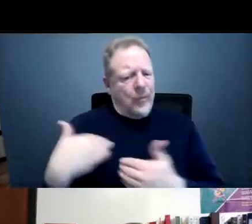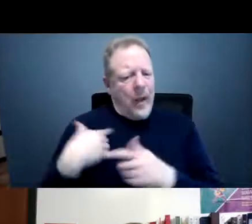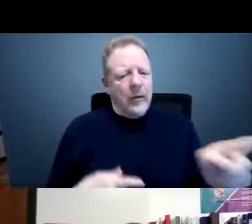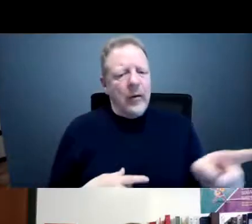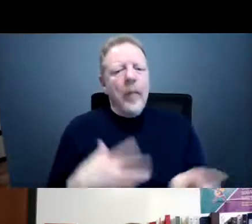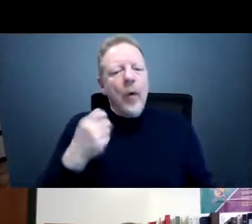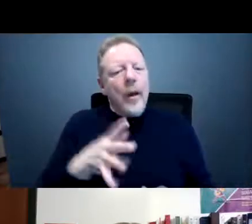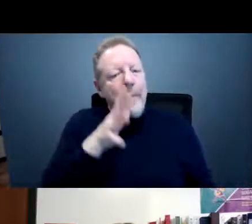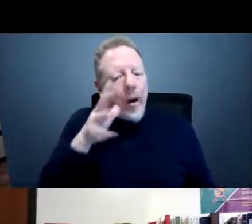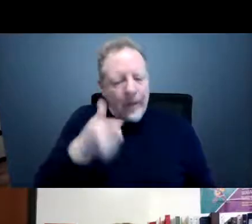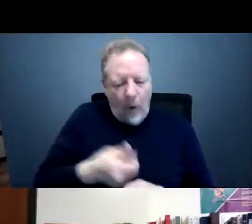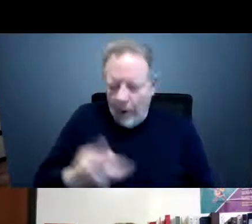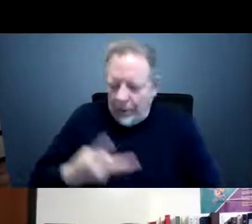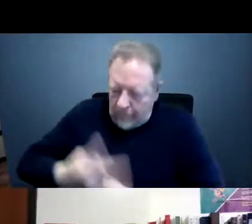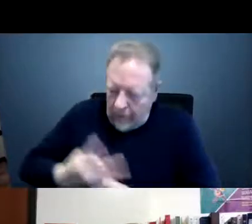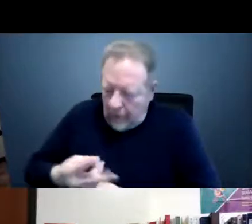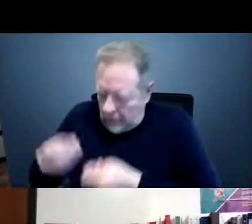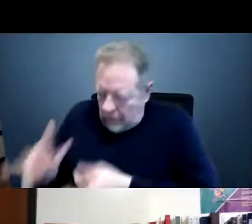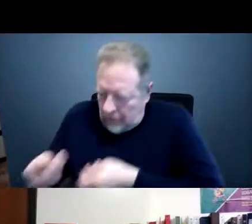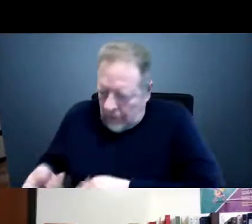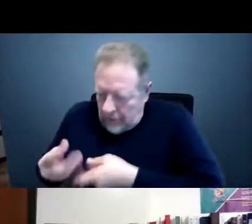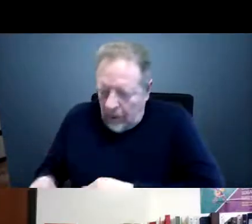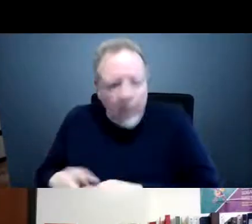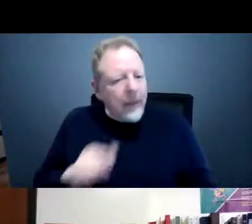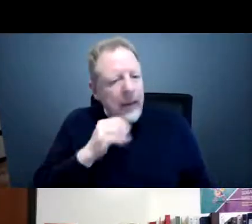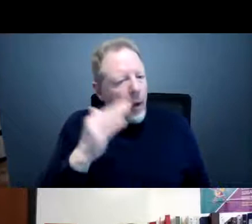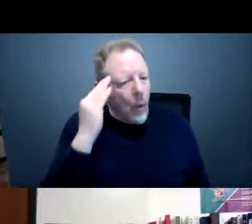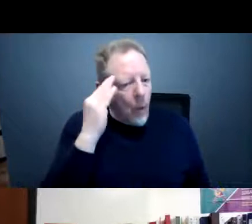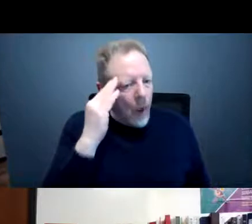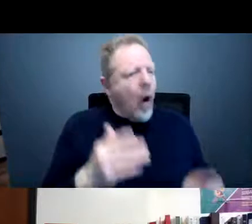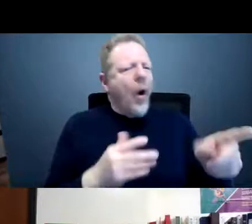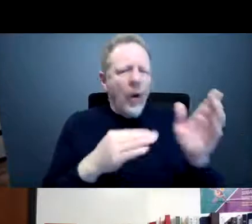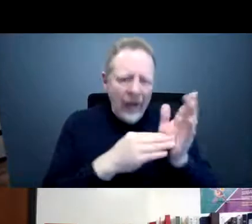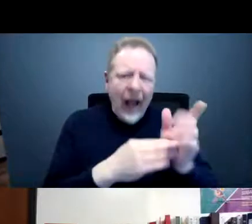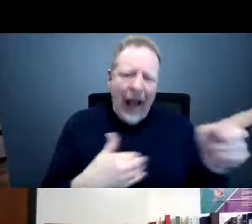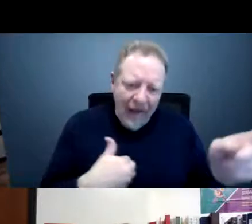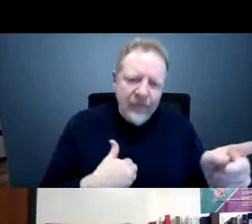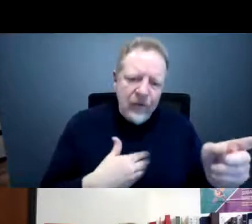caretaker, and also, unfortunately, they're used to people not being able to sign with them or their children.